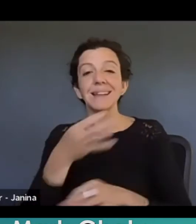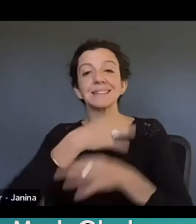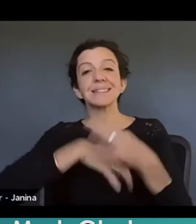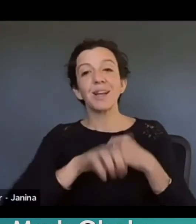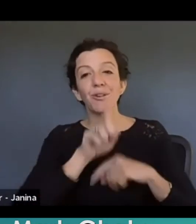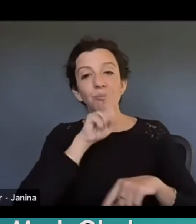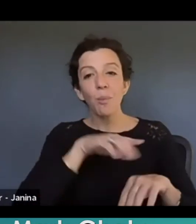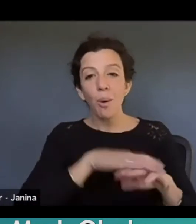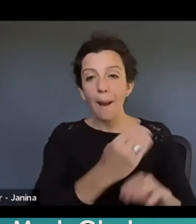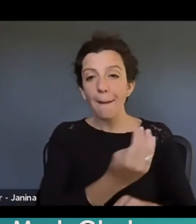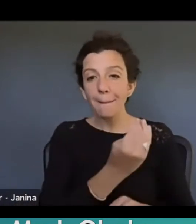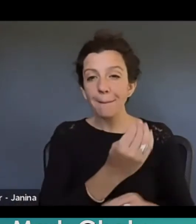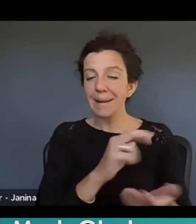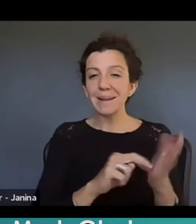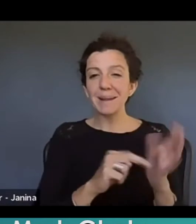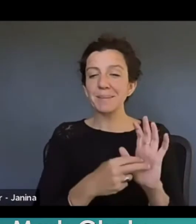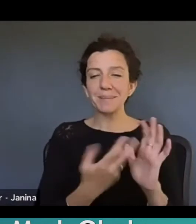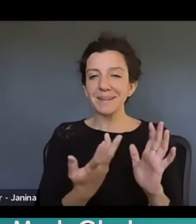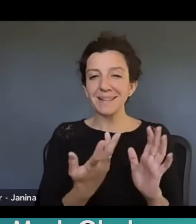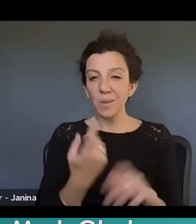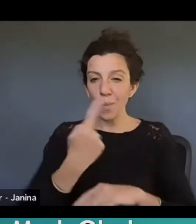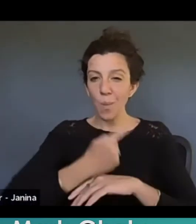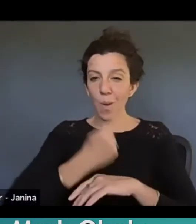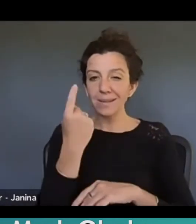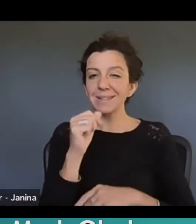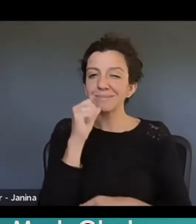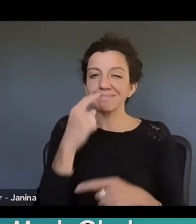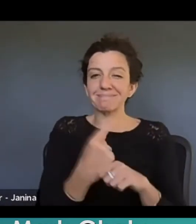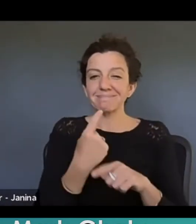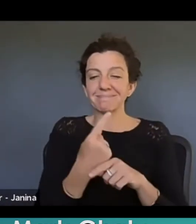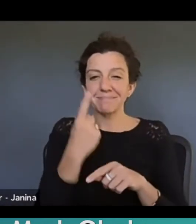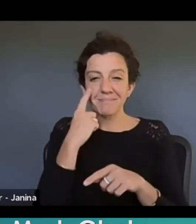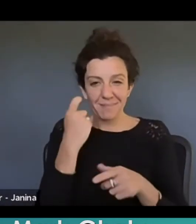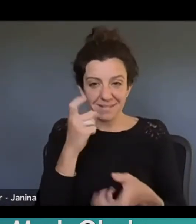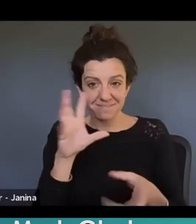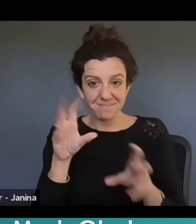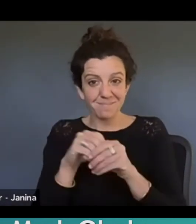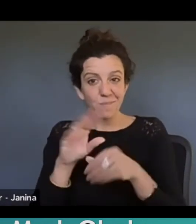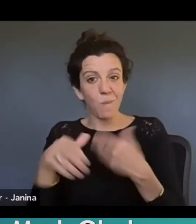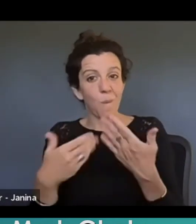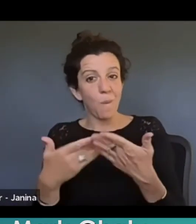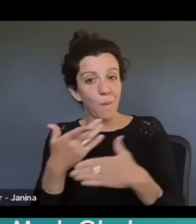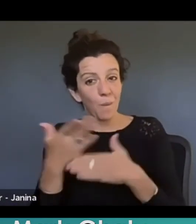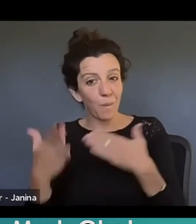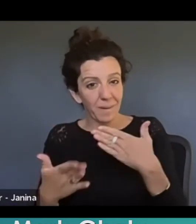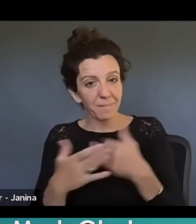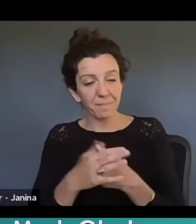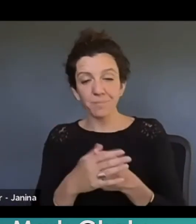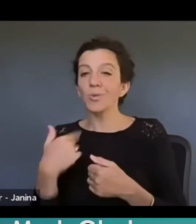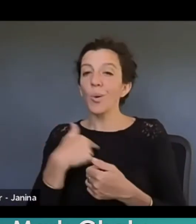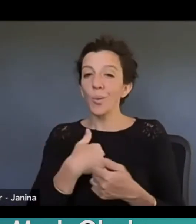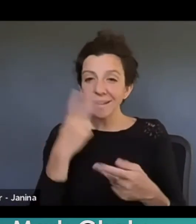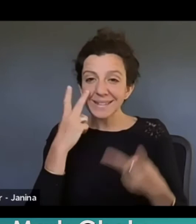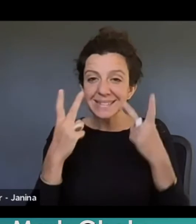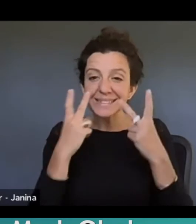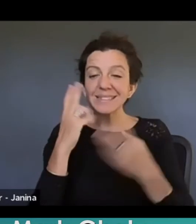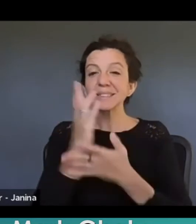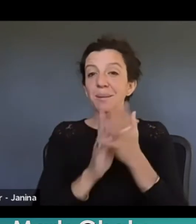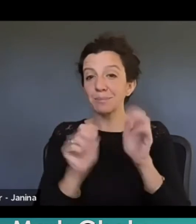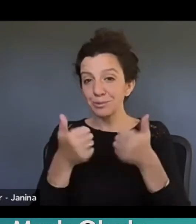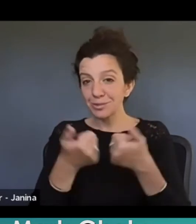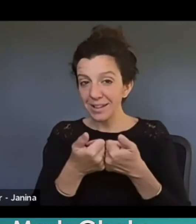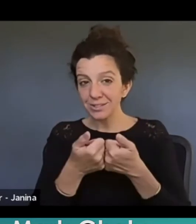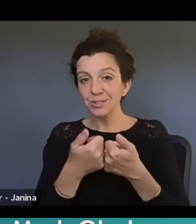have weathered and gone through in other periods challenges with getting complete data, and that is